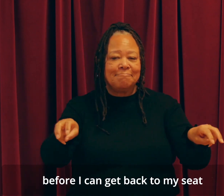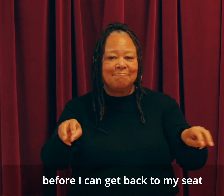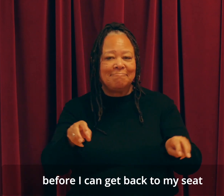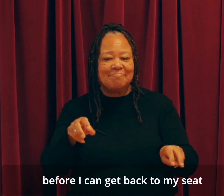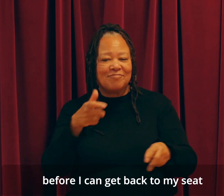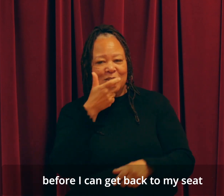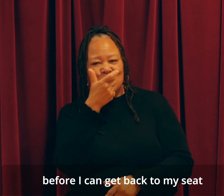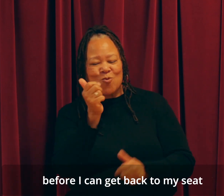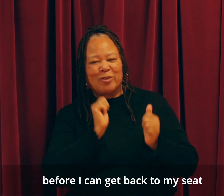before I can get back to my seat